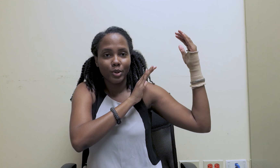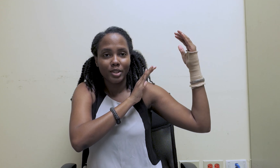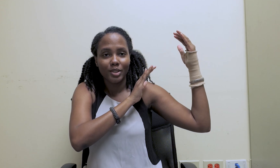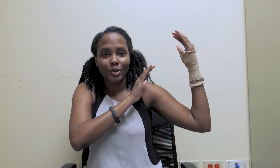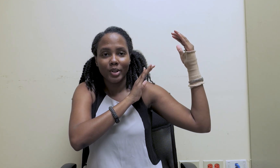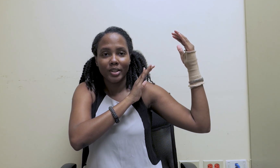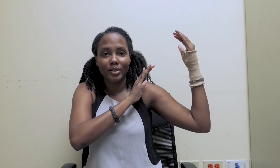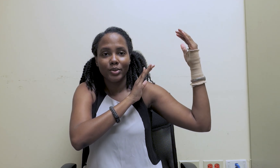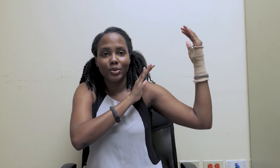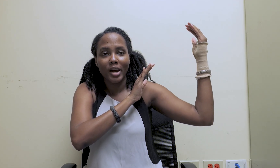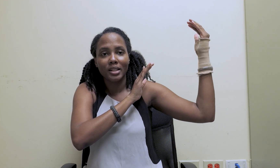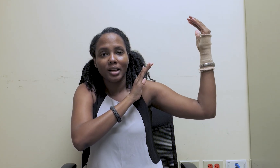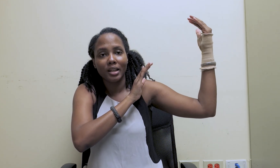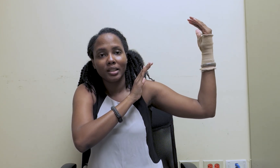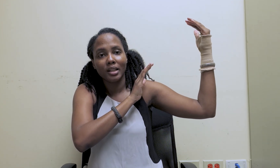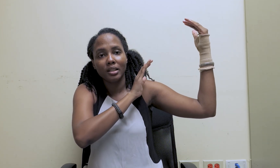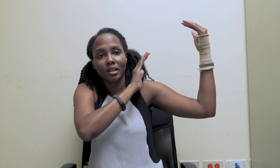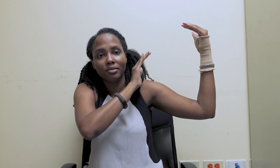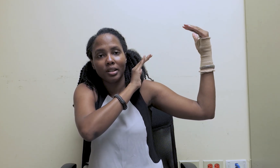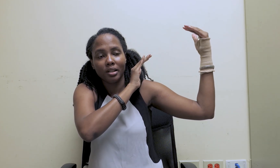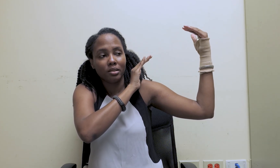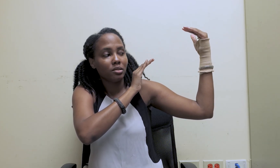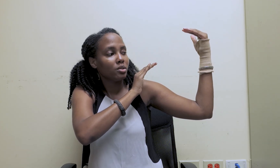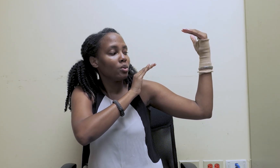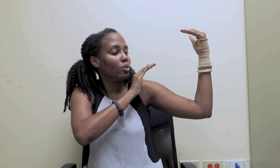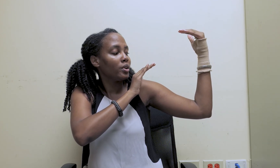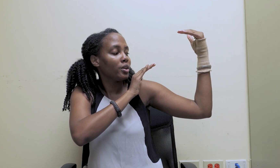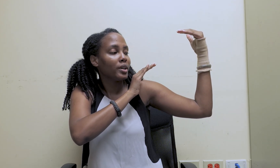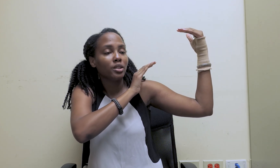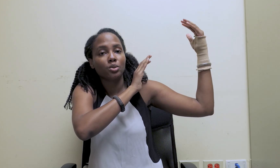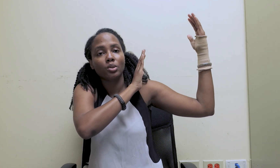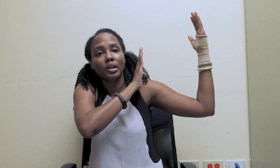Put your right hand and your left hand over your right shoulder